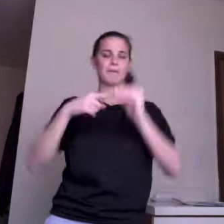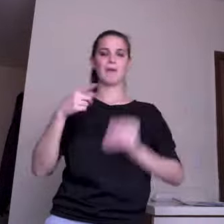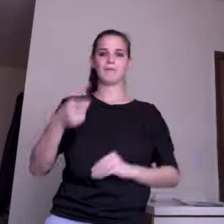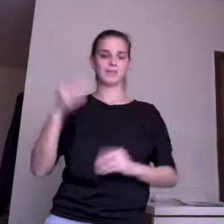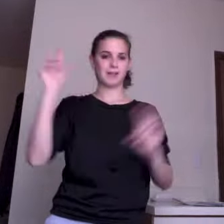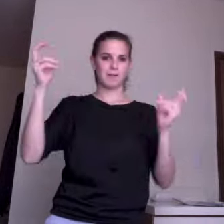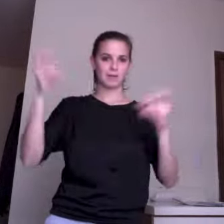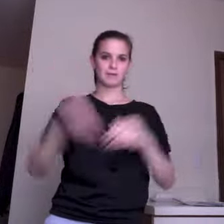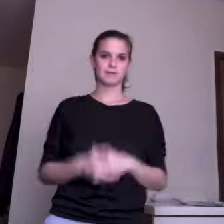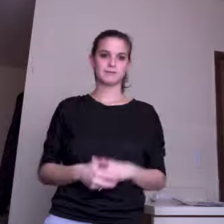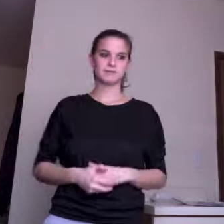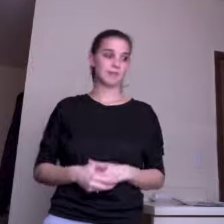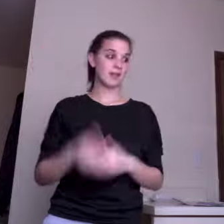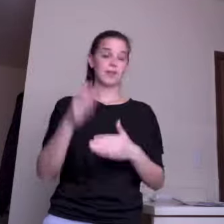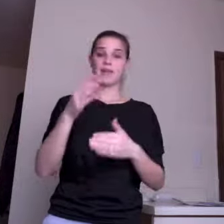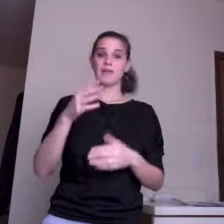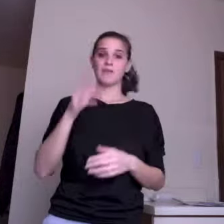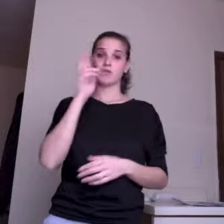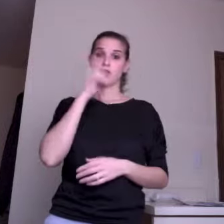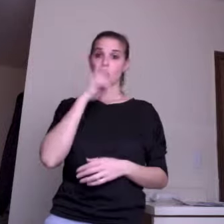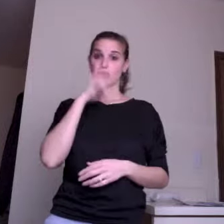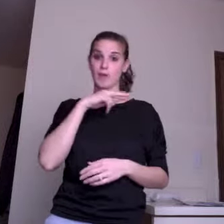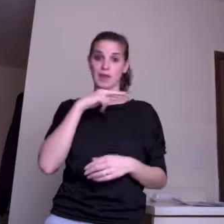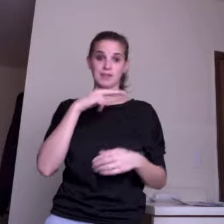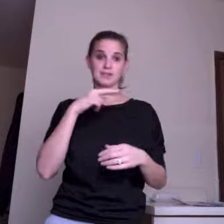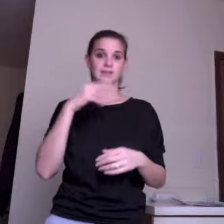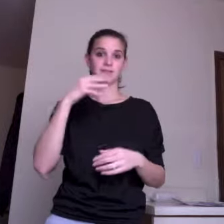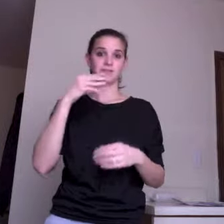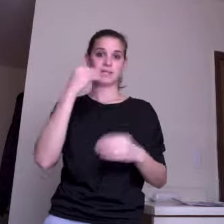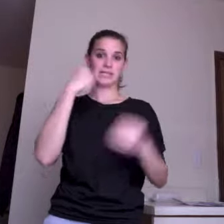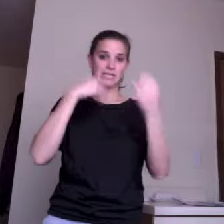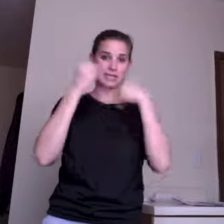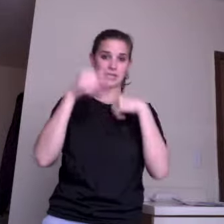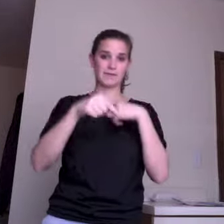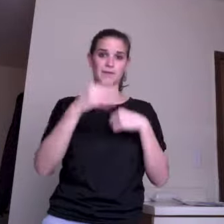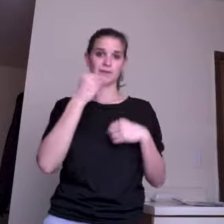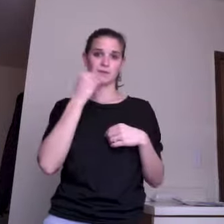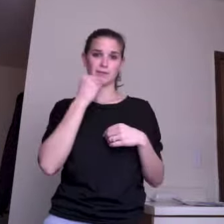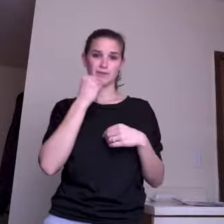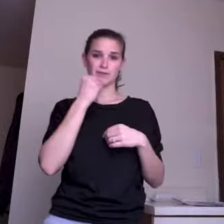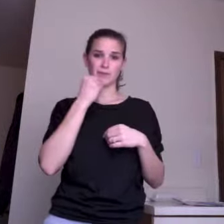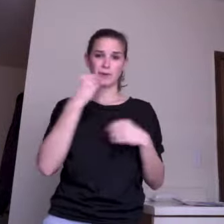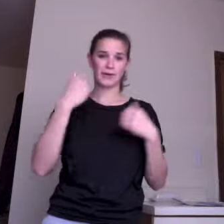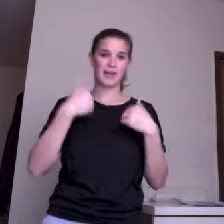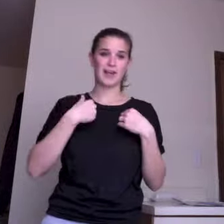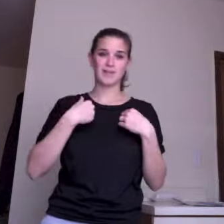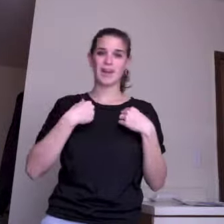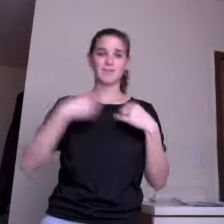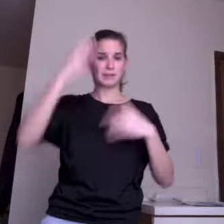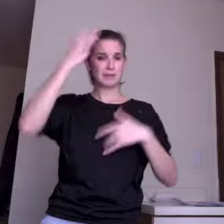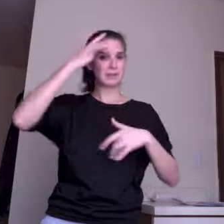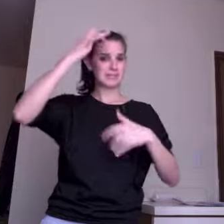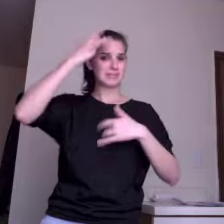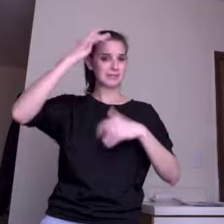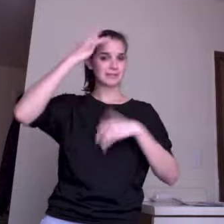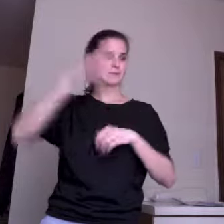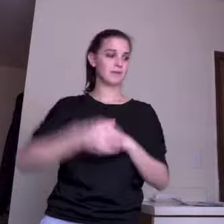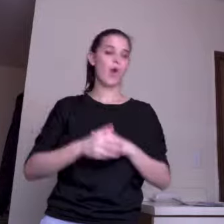liver and kidney toxicity? These include kidney inflammation and lesions and decreased kidney weight. Yet almost all the corn we eat has been altered